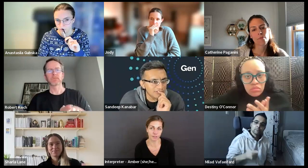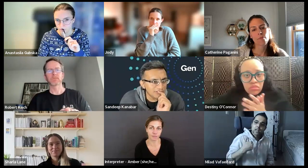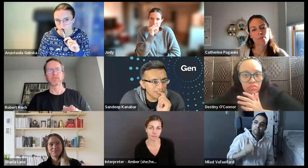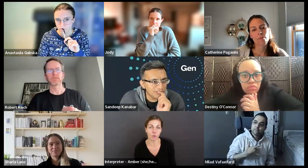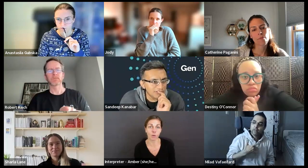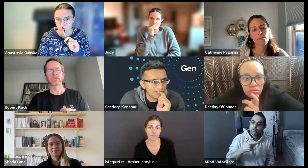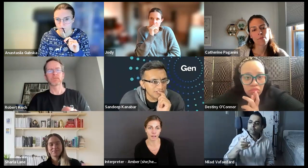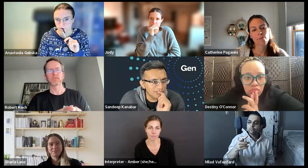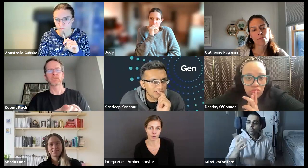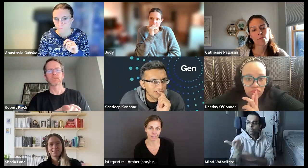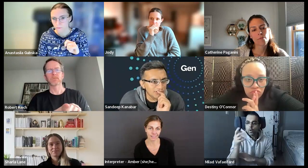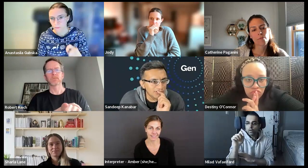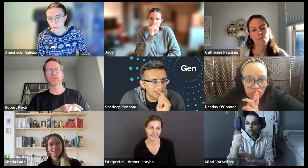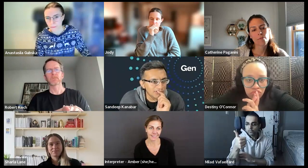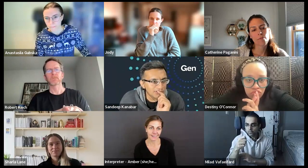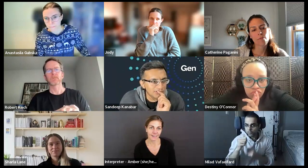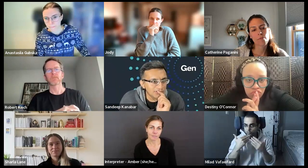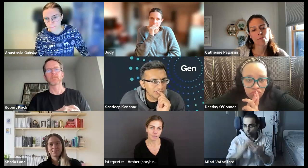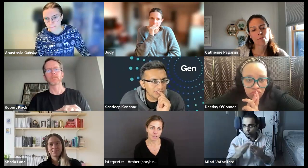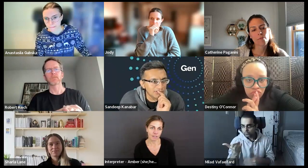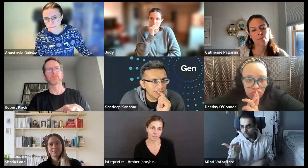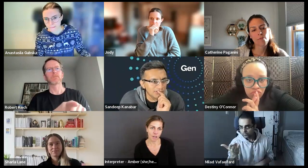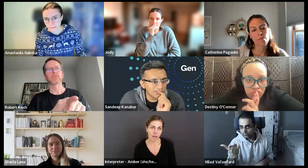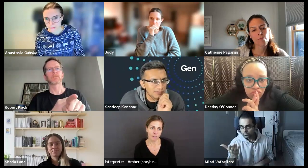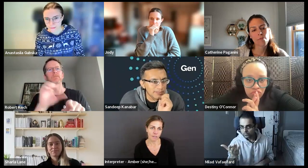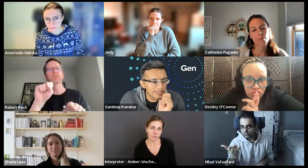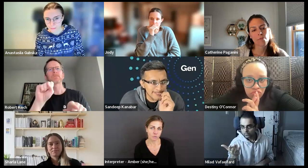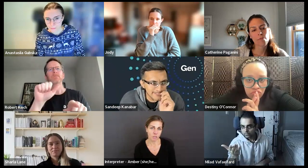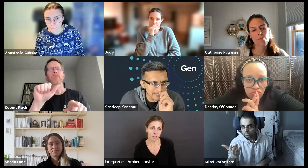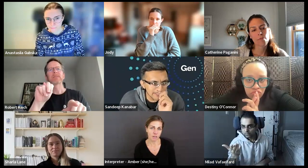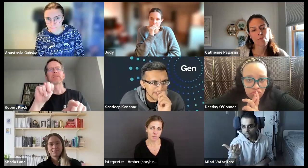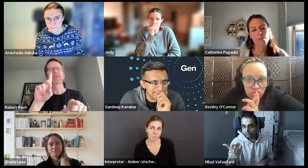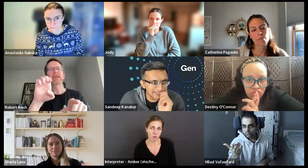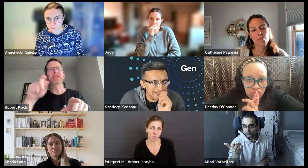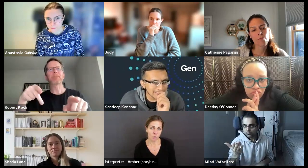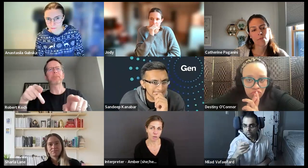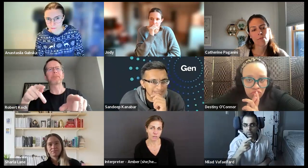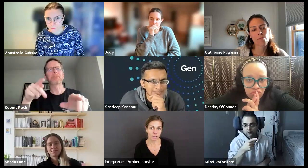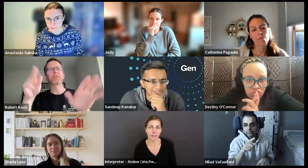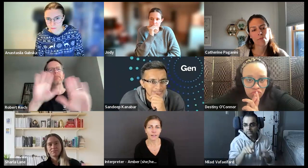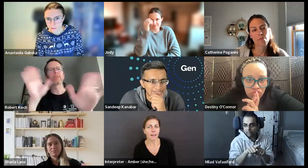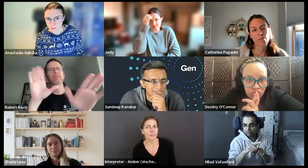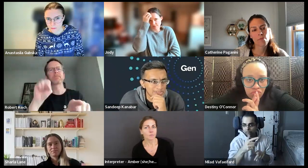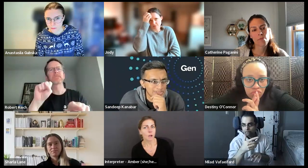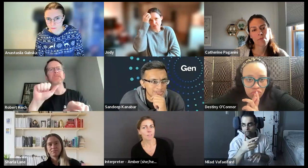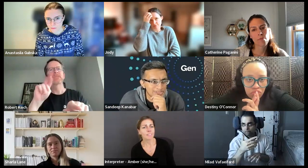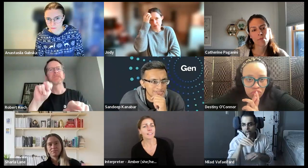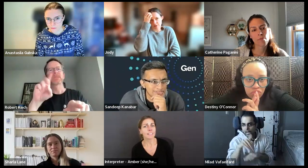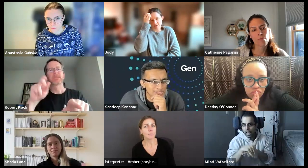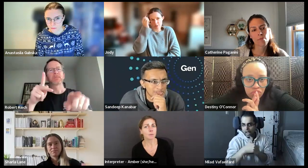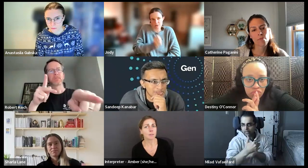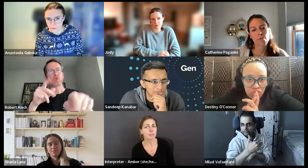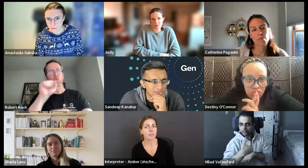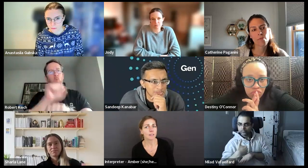the U.S. time zone. Malat says, I feel like 10 in the morning works. Rob says,